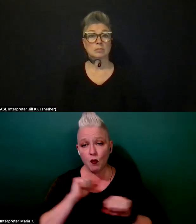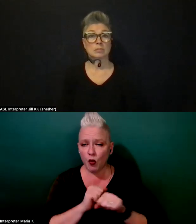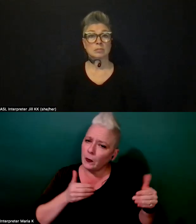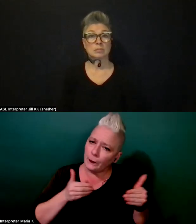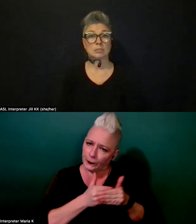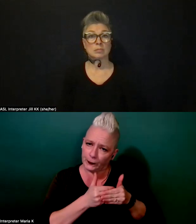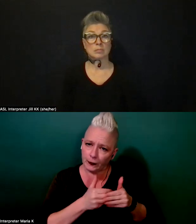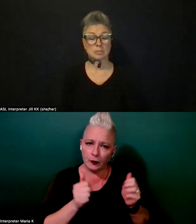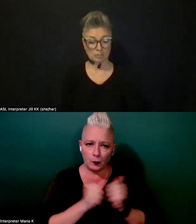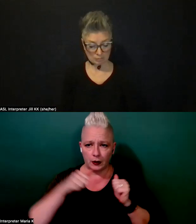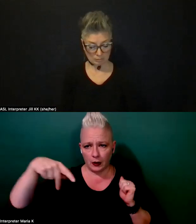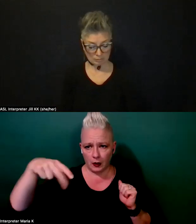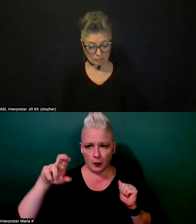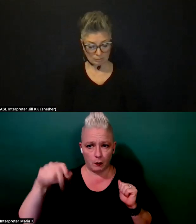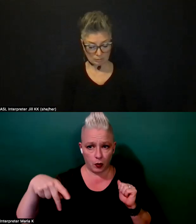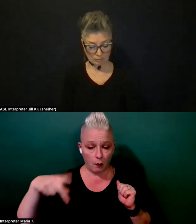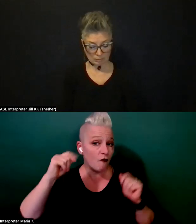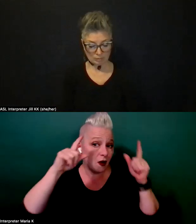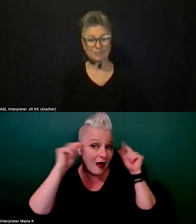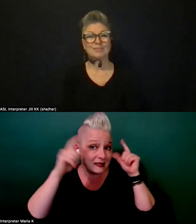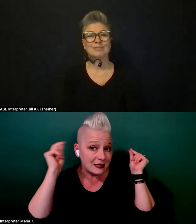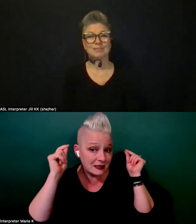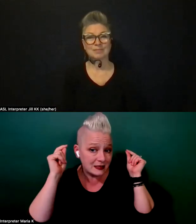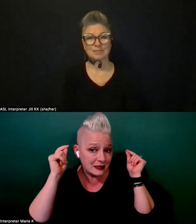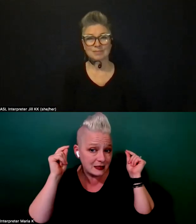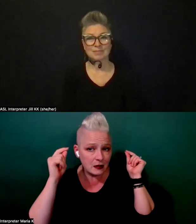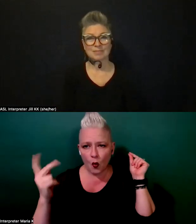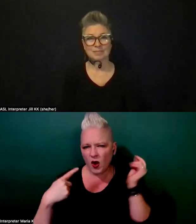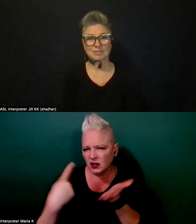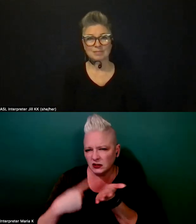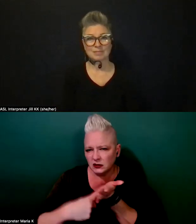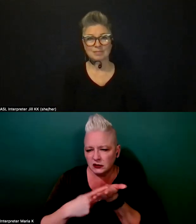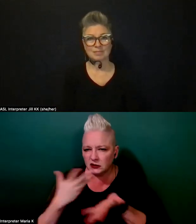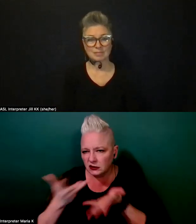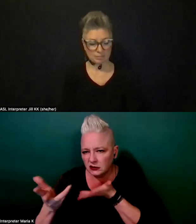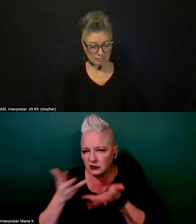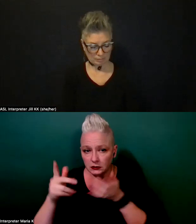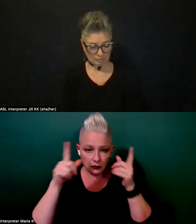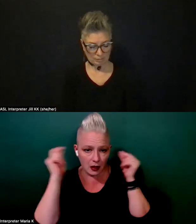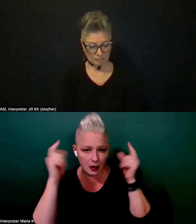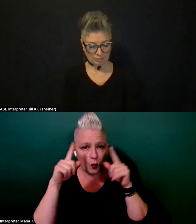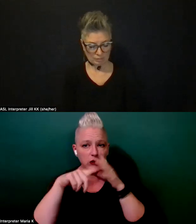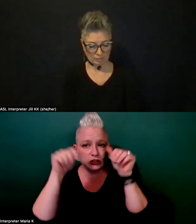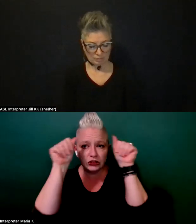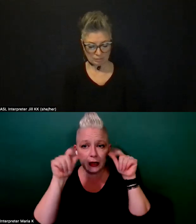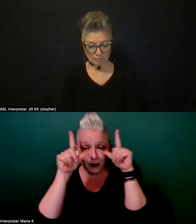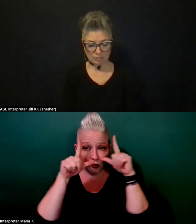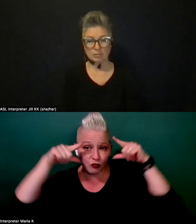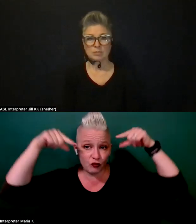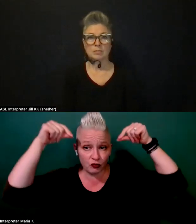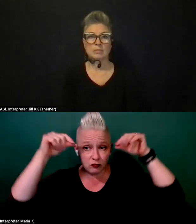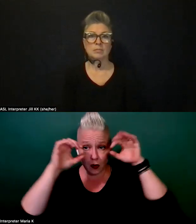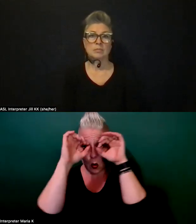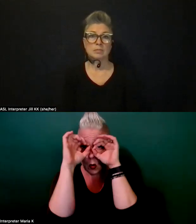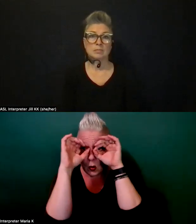department, for things like eyeglasses. Like we'll talk out and collaborate on talking about a shape. Like, is it a cat eye? Is it a